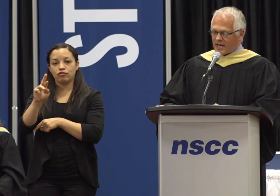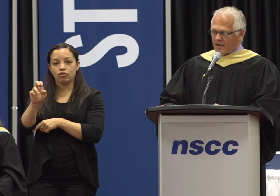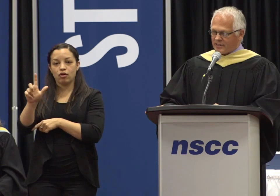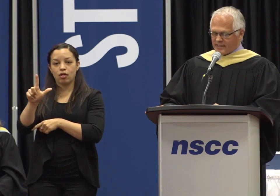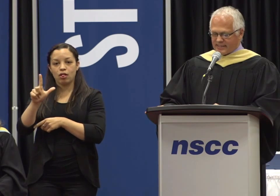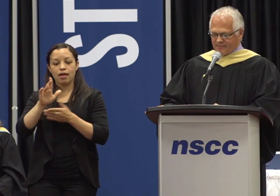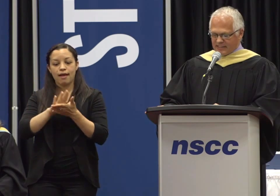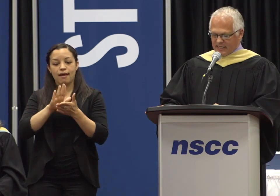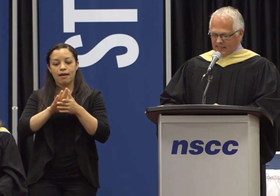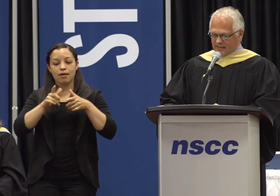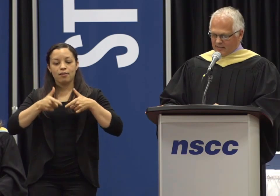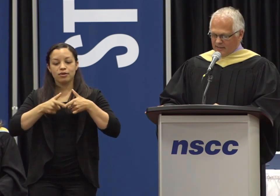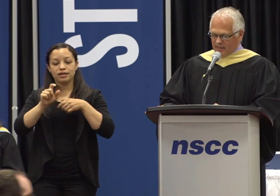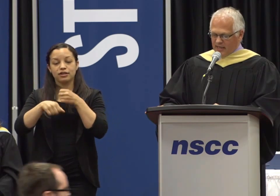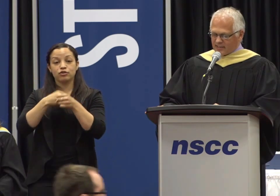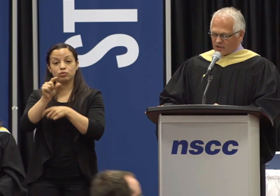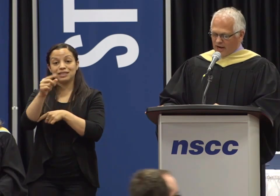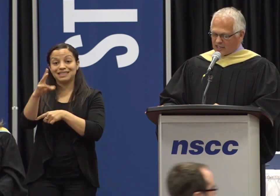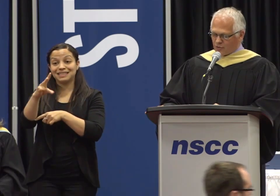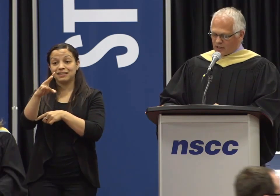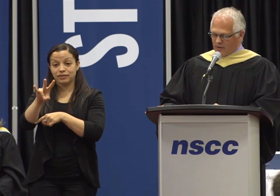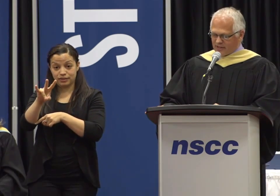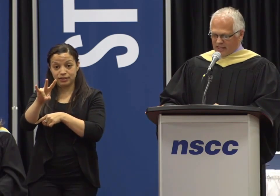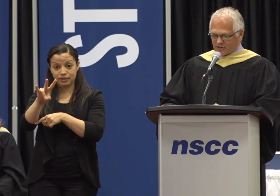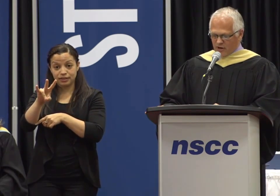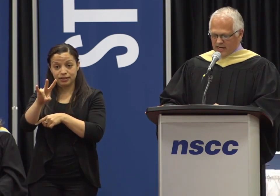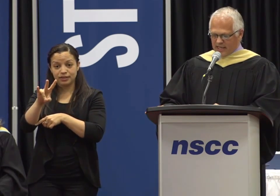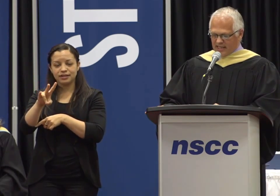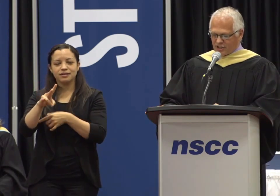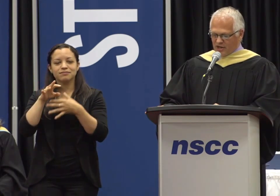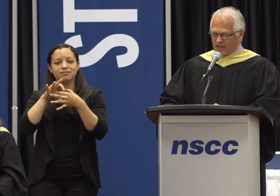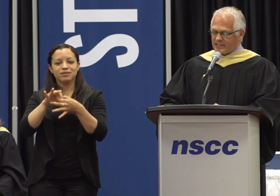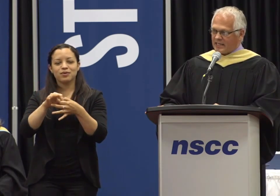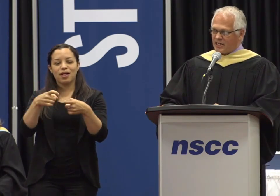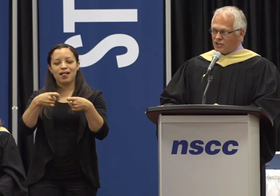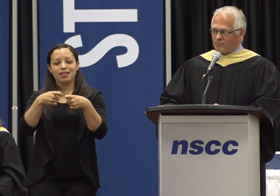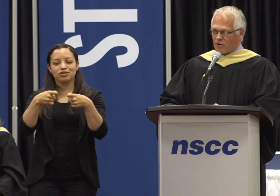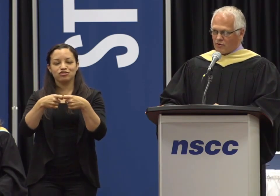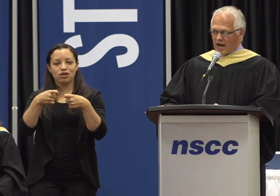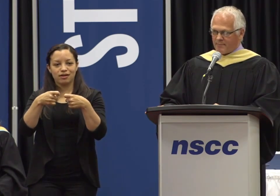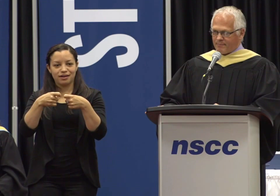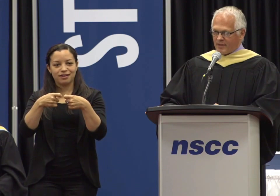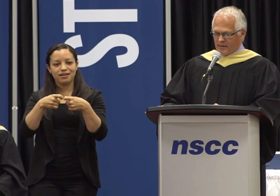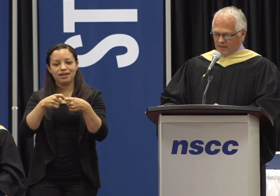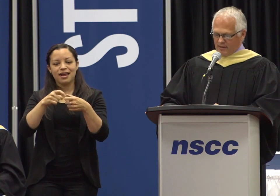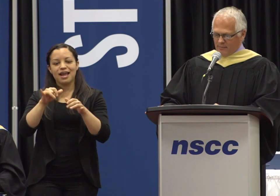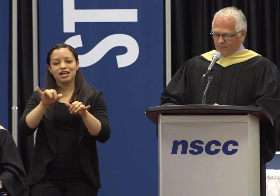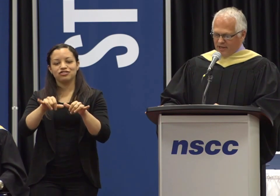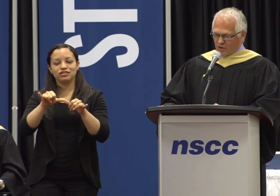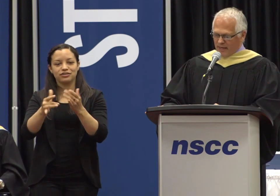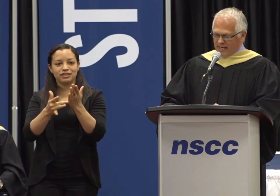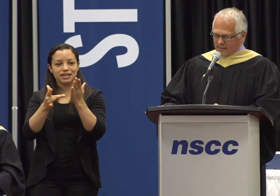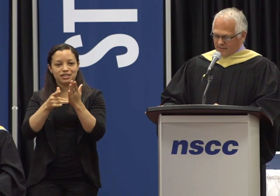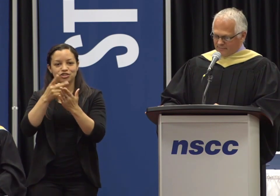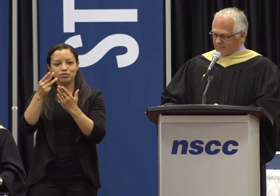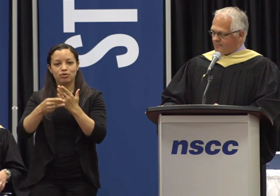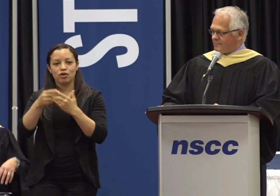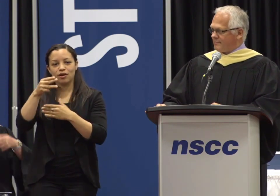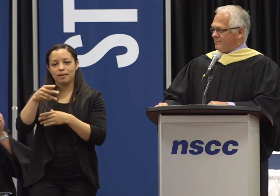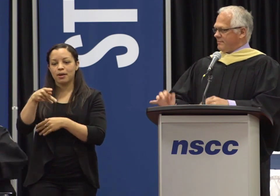for 2017 is a graduate of the Electronic Engineering Technician program, Peter